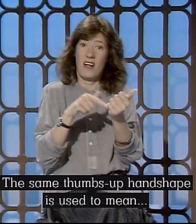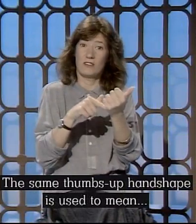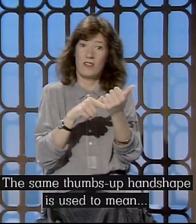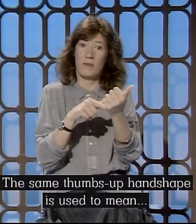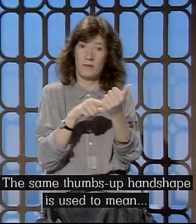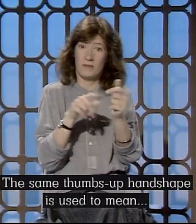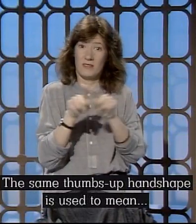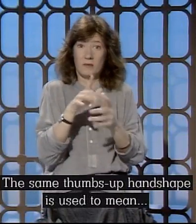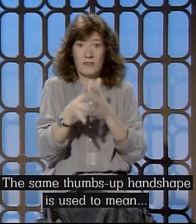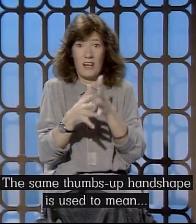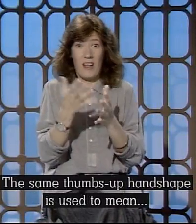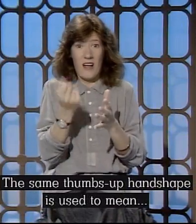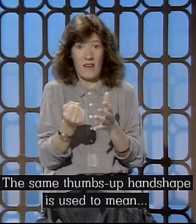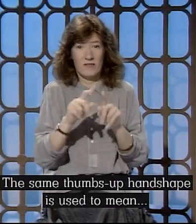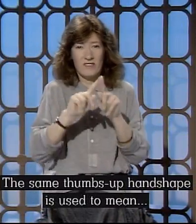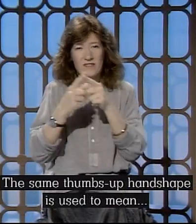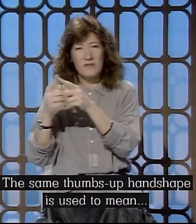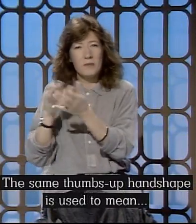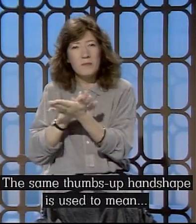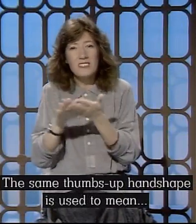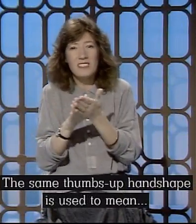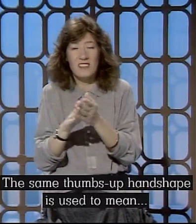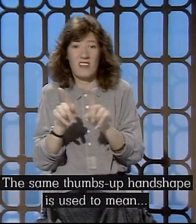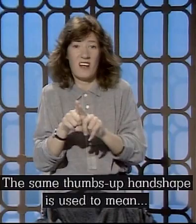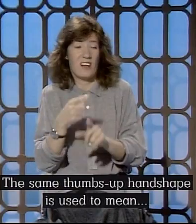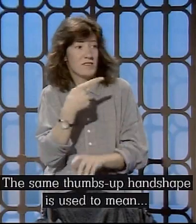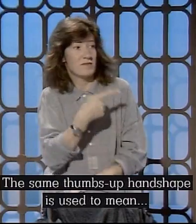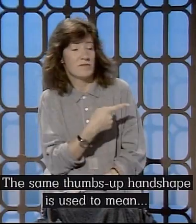The same thumbs-up handshape is used to mean